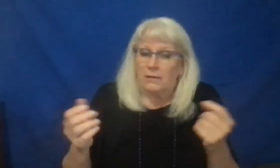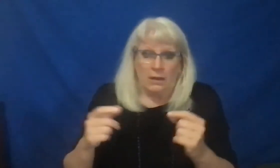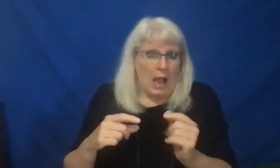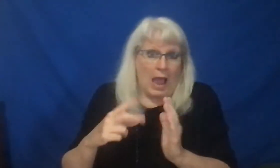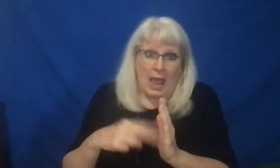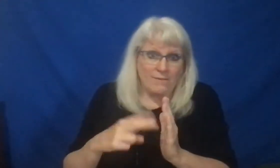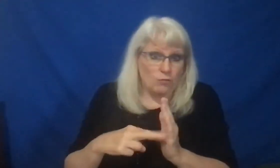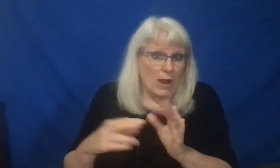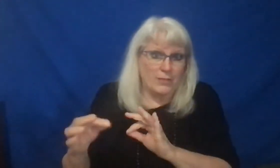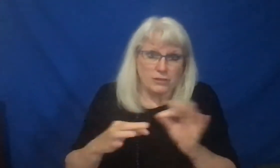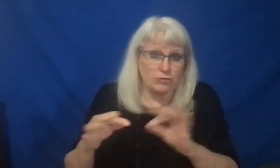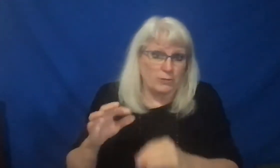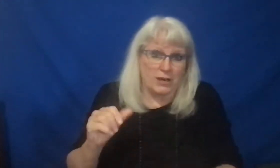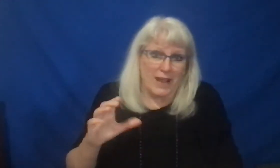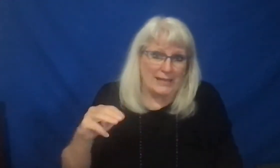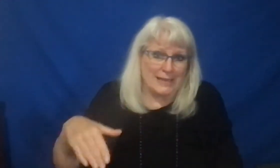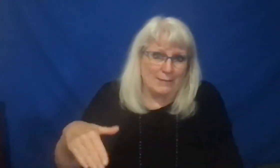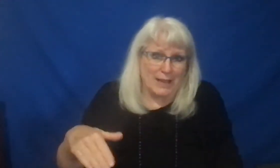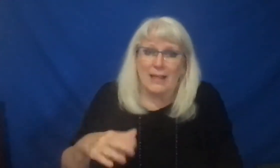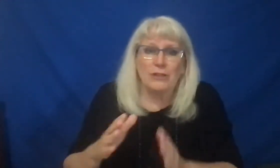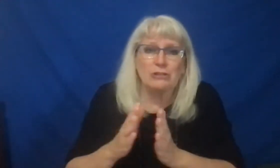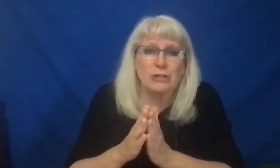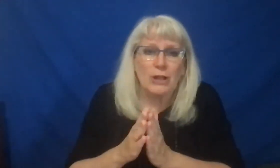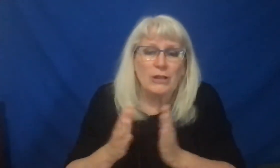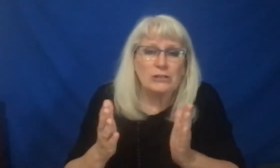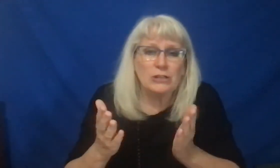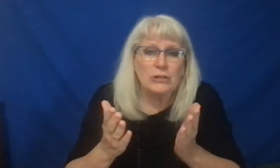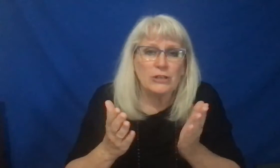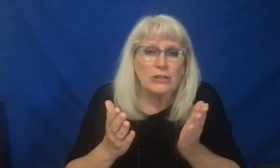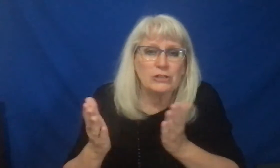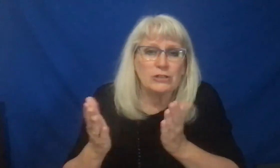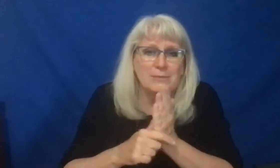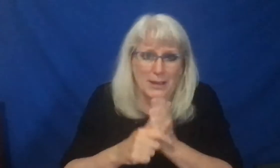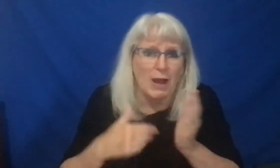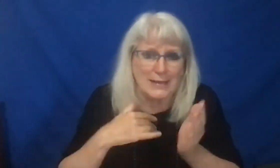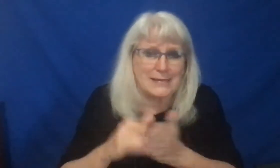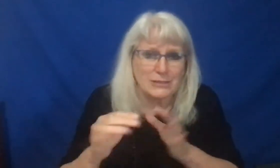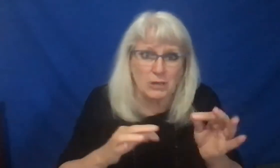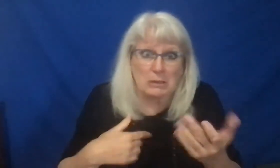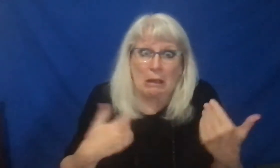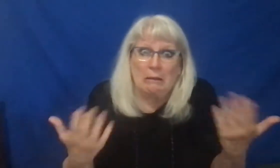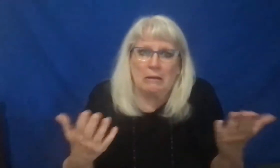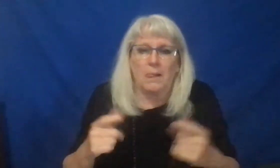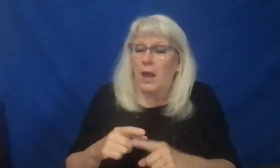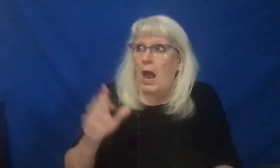description of an ACM in the service manual. It was just literally me going, I'm willing to do work in AA because